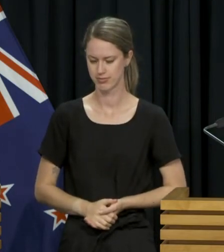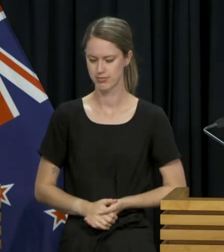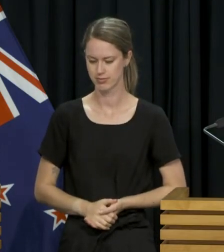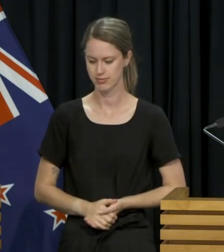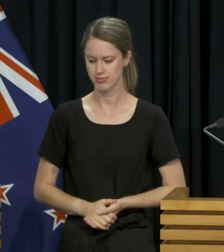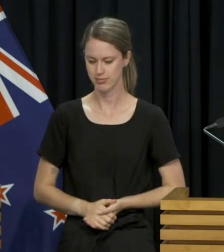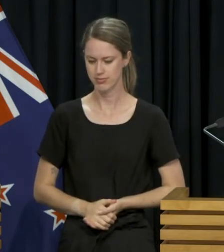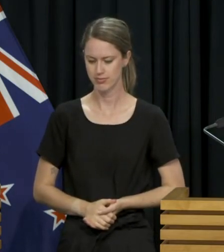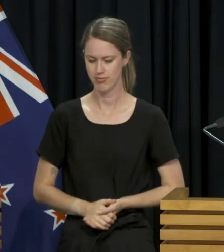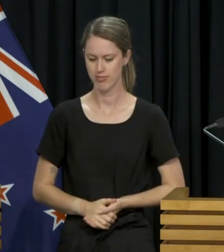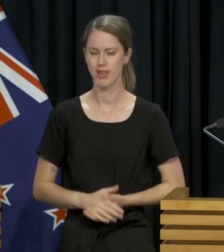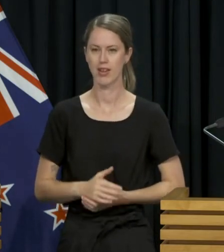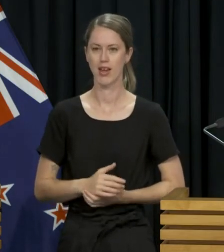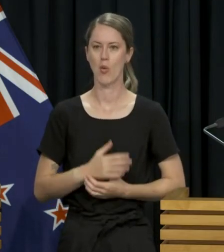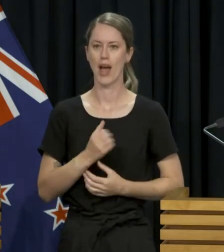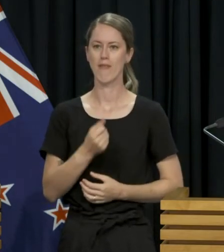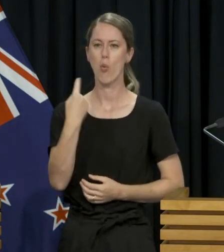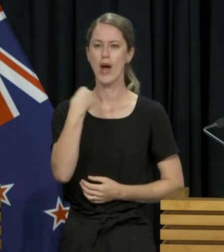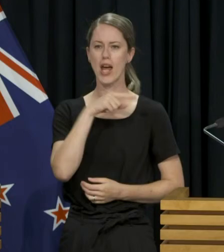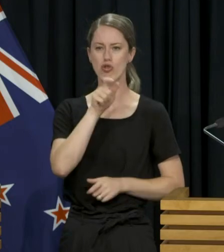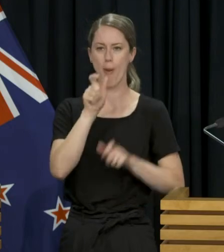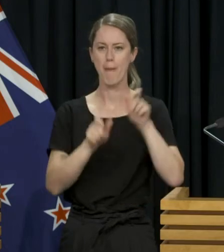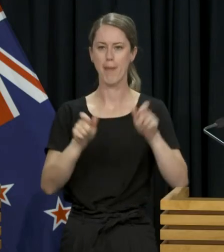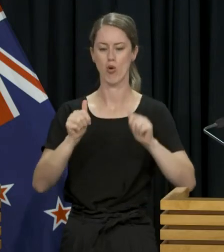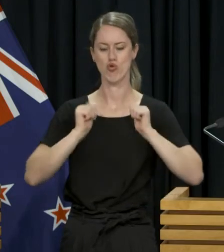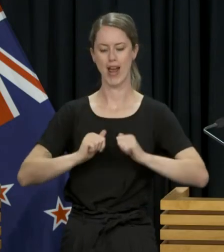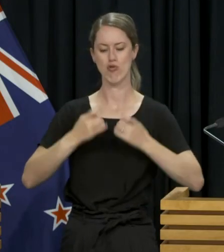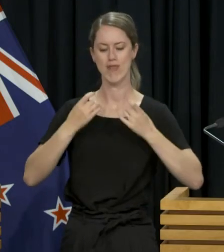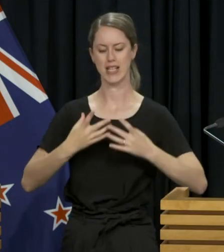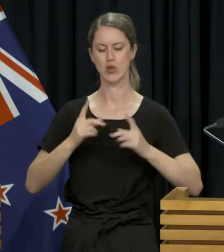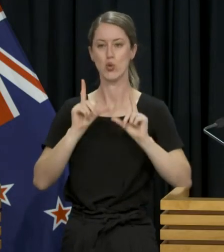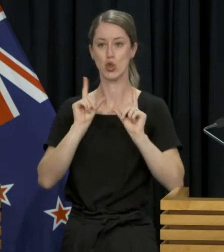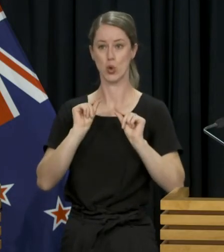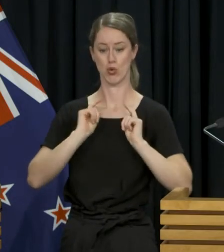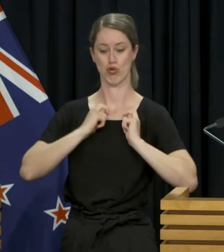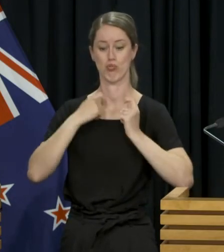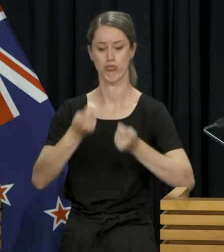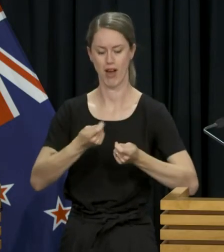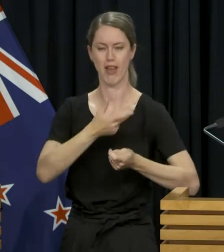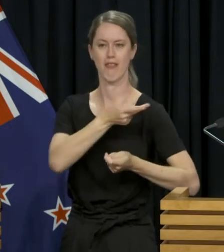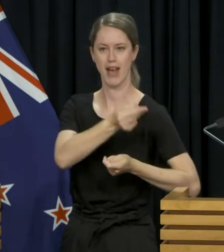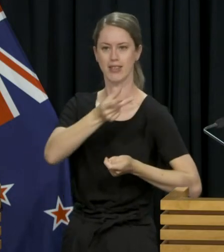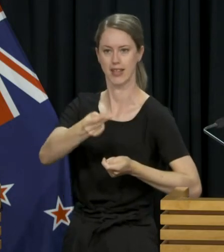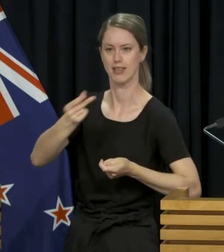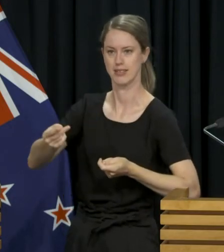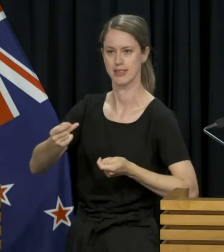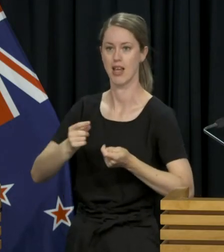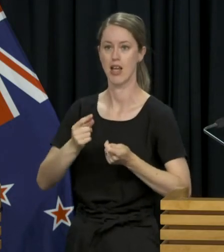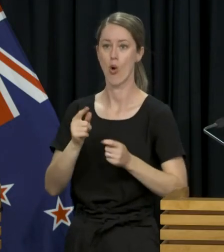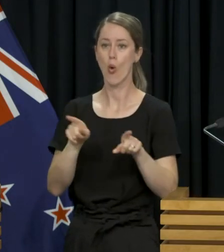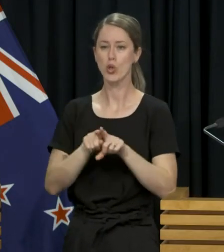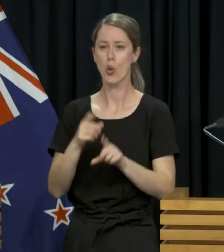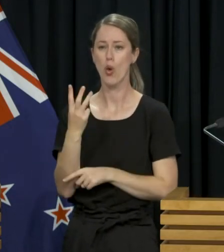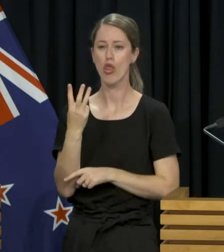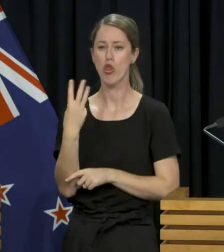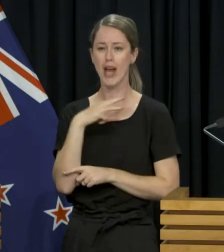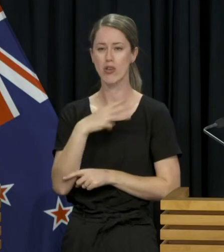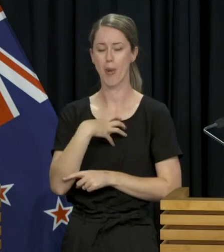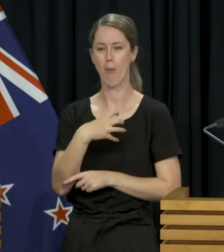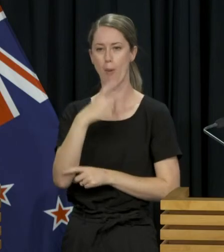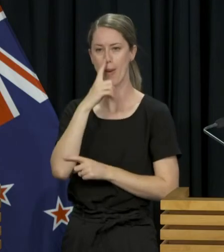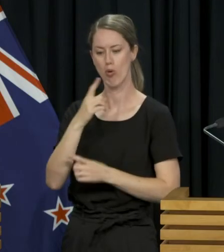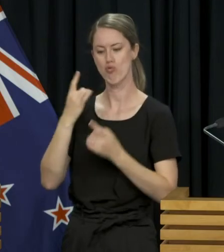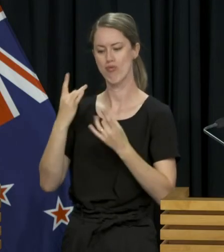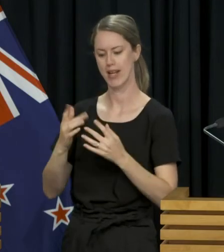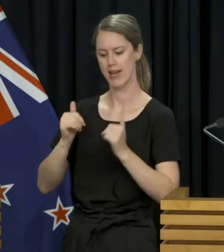have 100 vaccinators trained to immunise everybody who works at our border, and we have an additional 300 currently completing